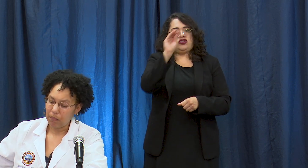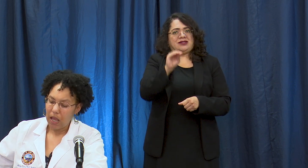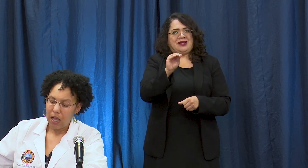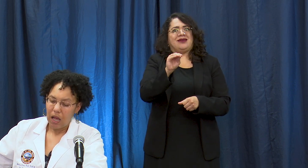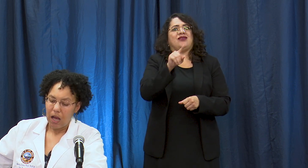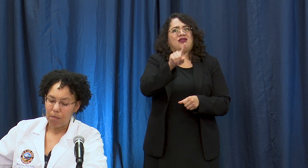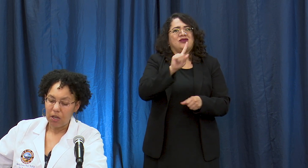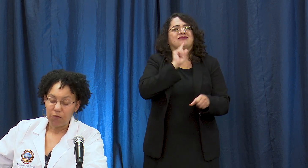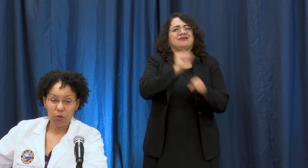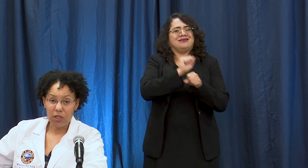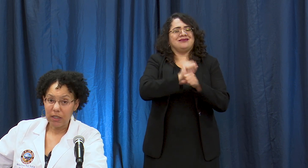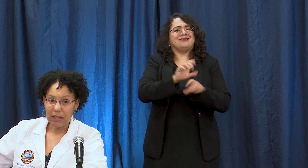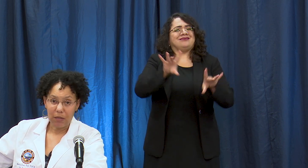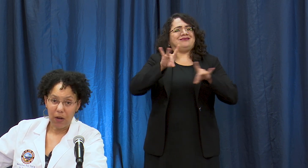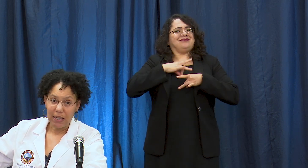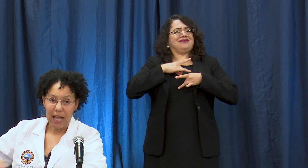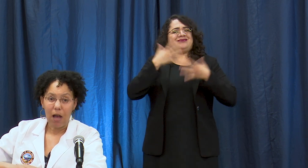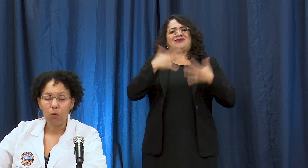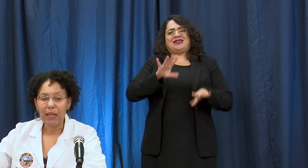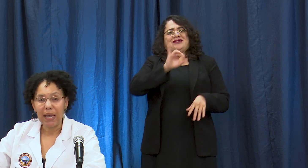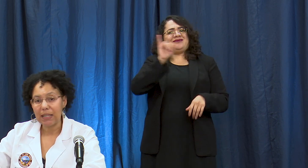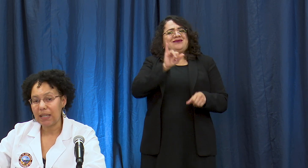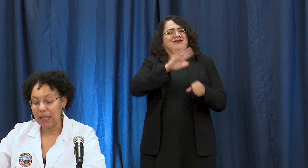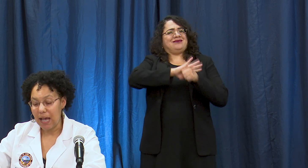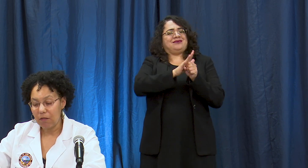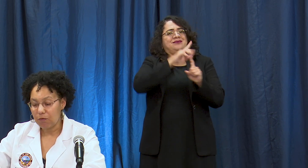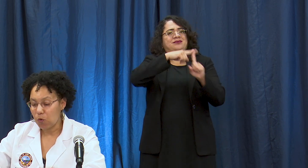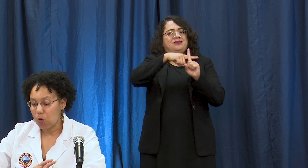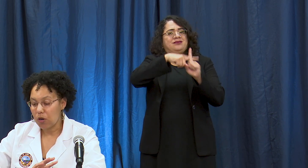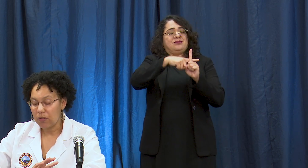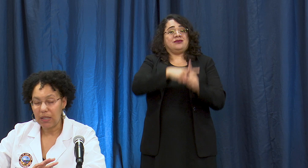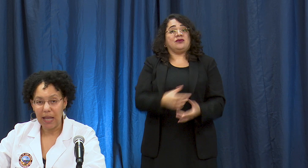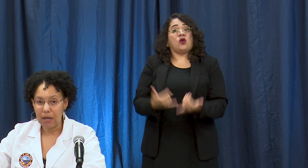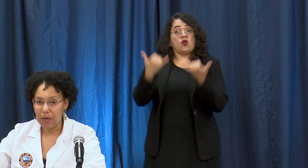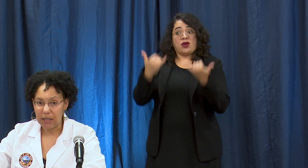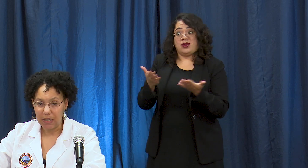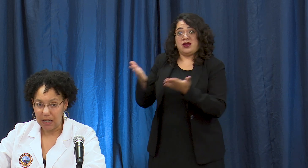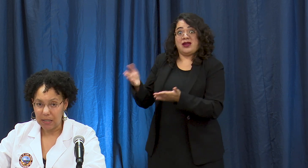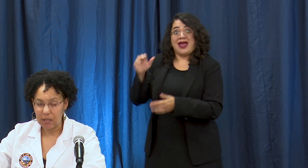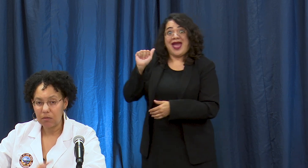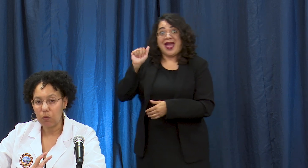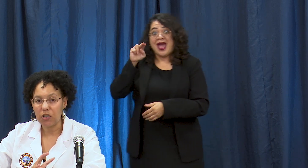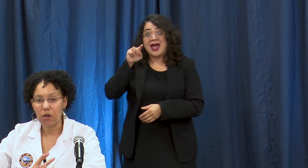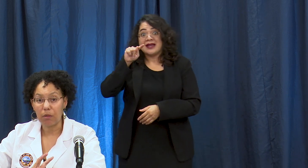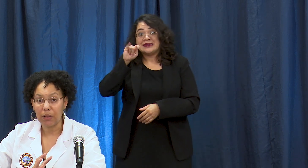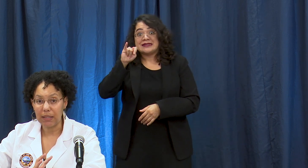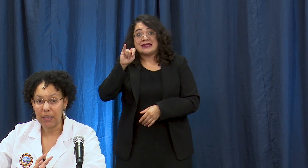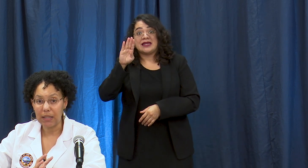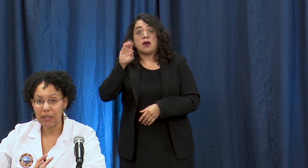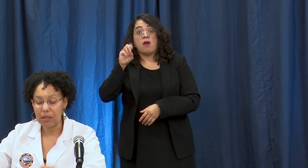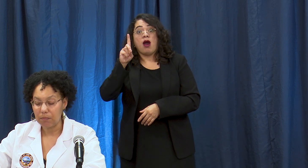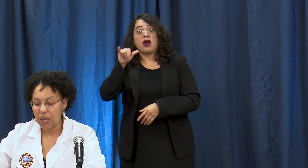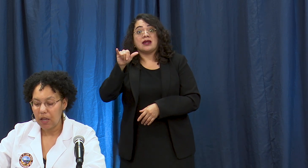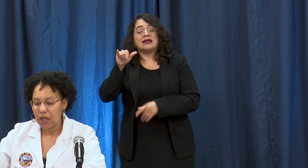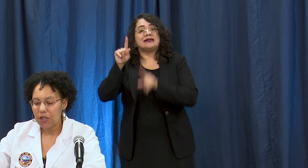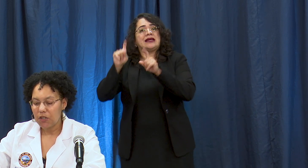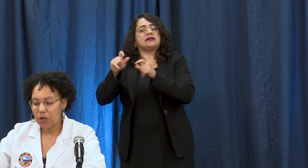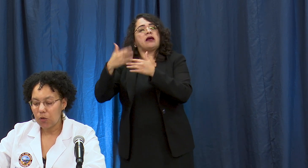virus. Unfortunately, right now, we can't say that for the antibody tests, which are a blood